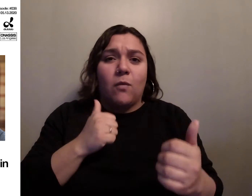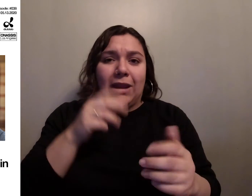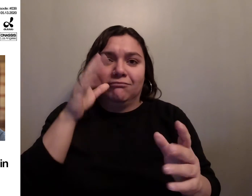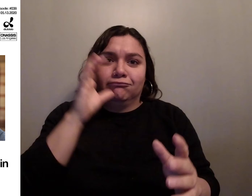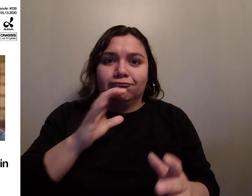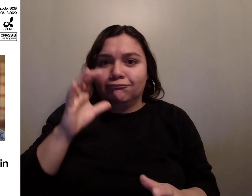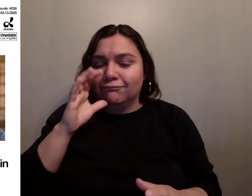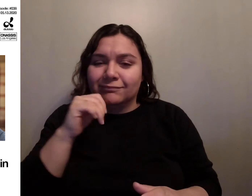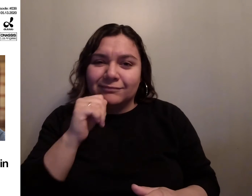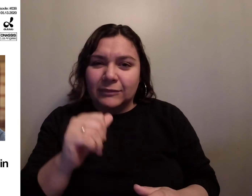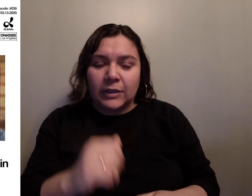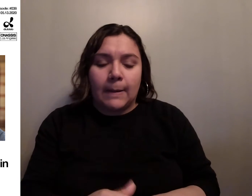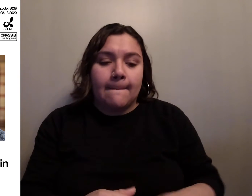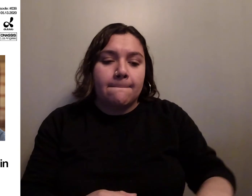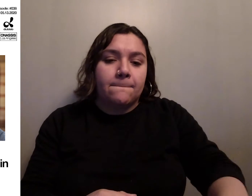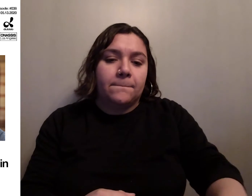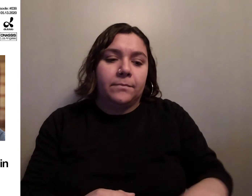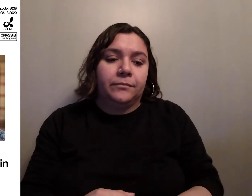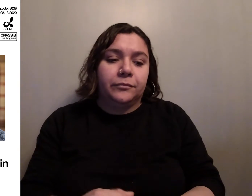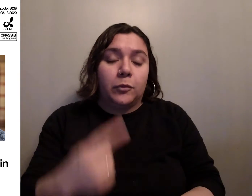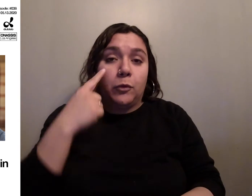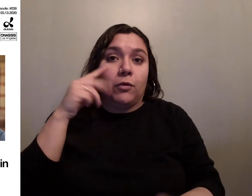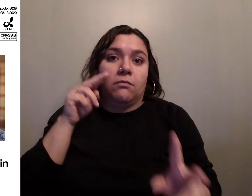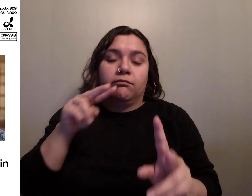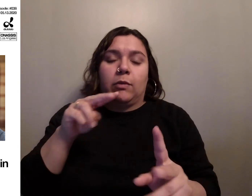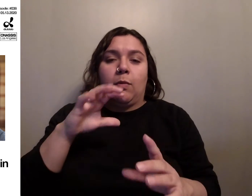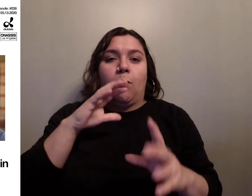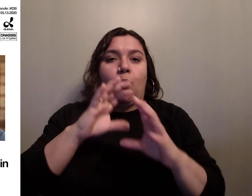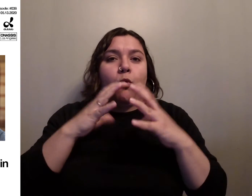Artists don't avoid looking